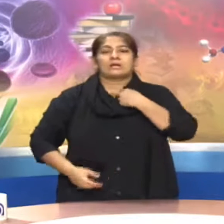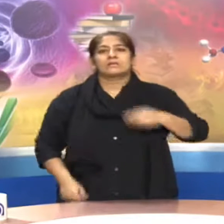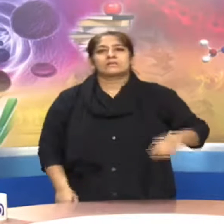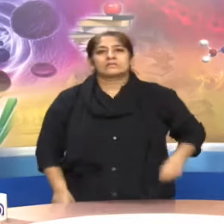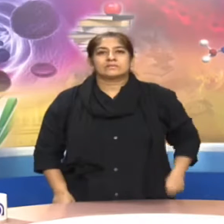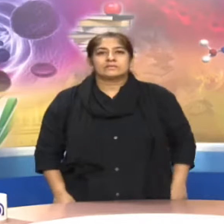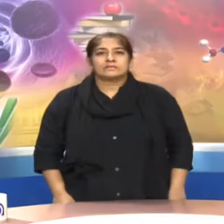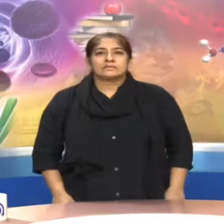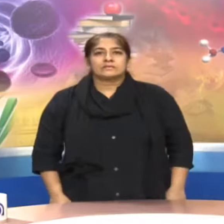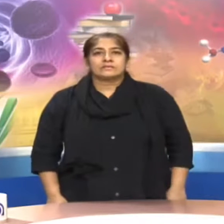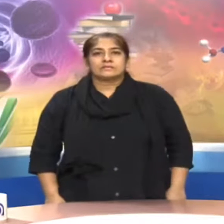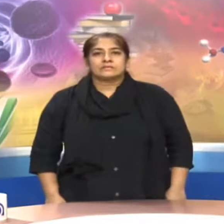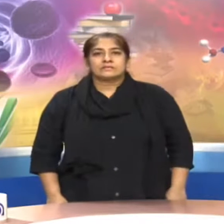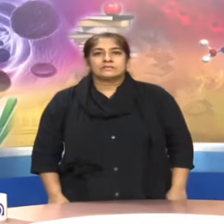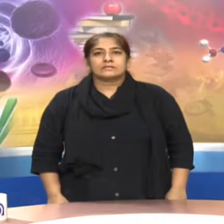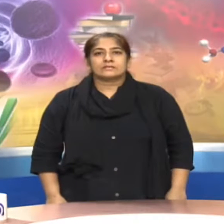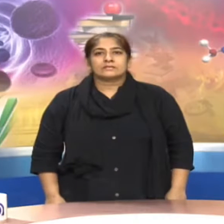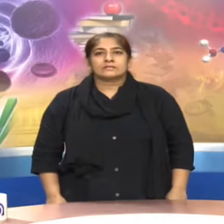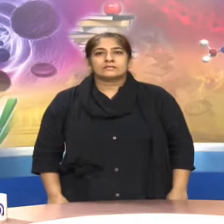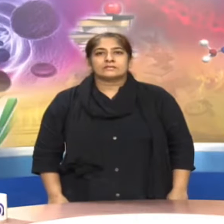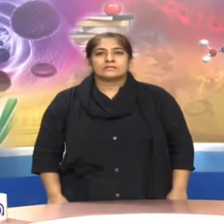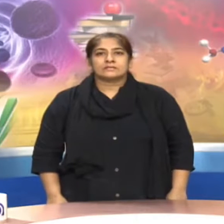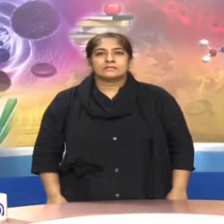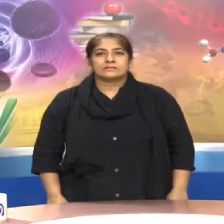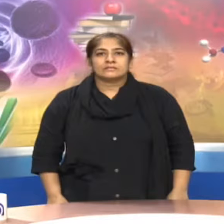barrier because of some rules or some other issues.